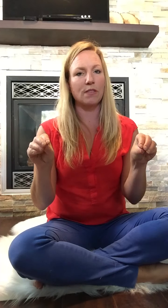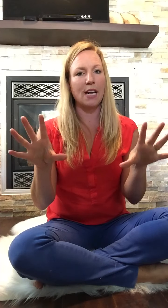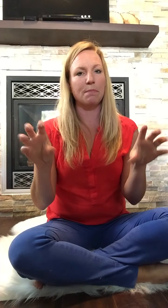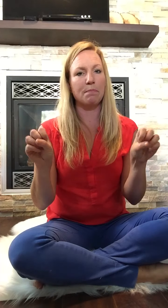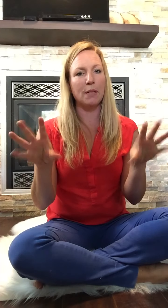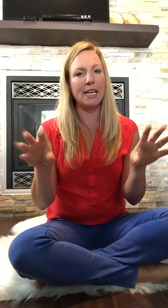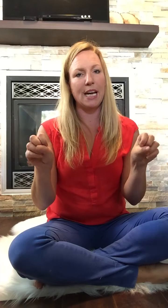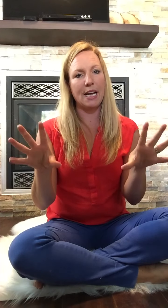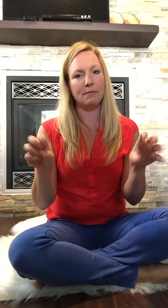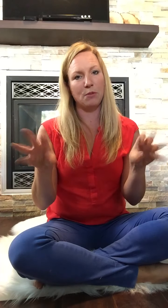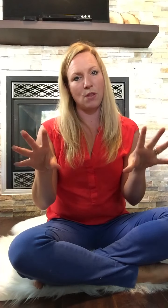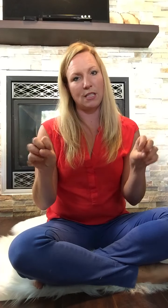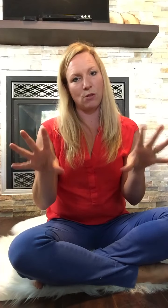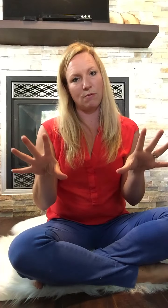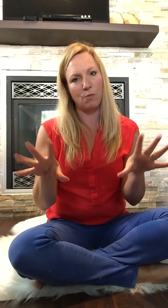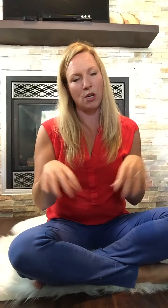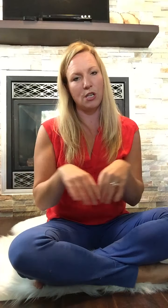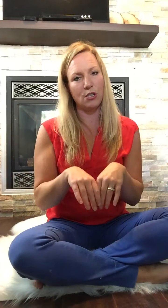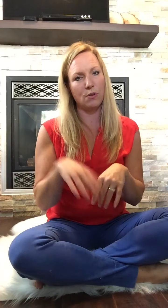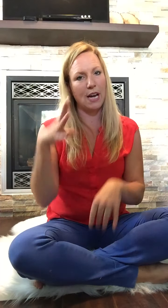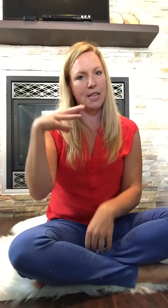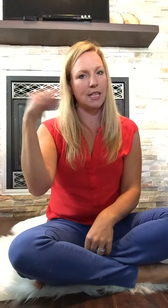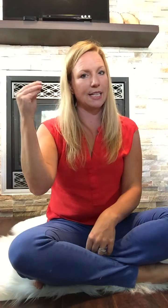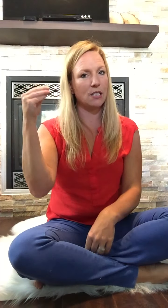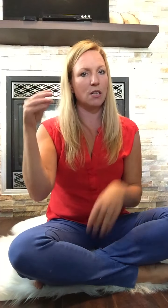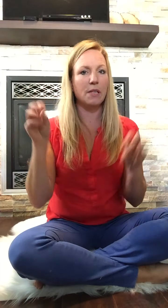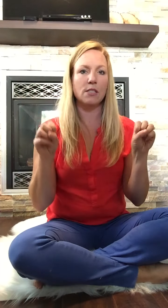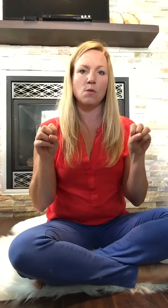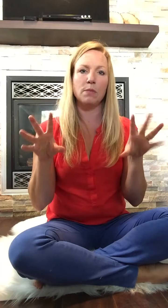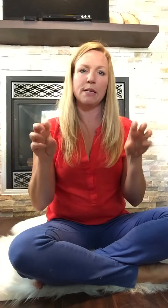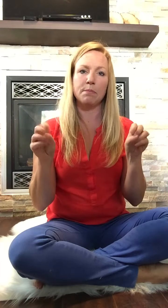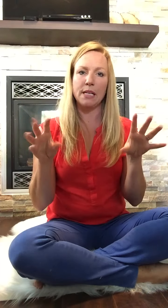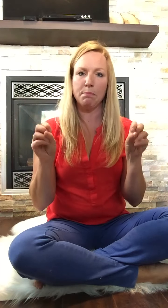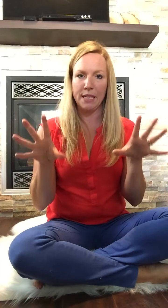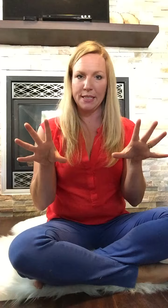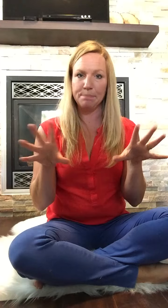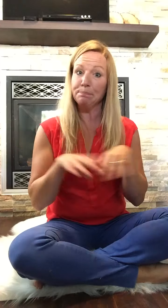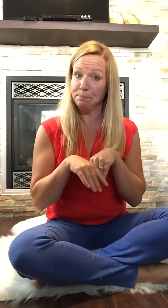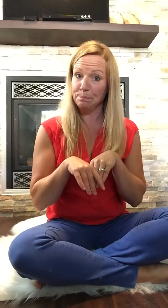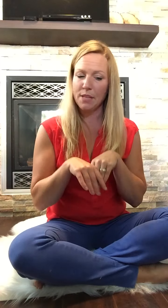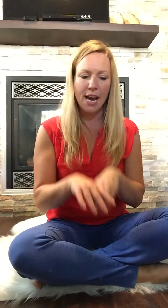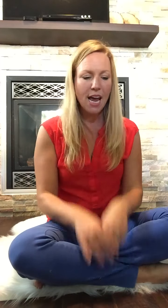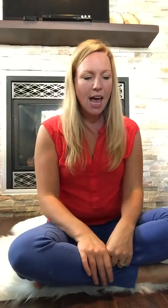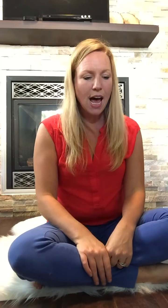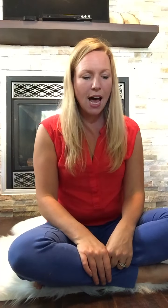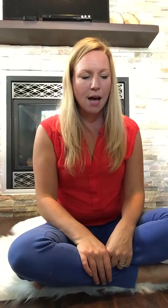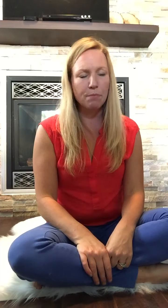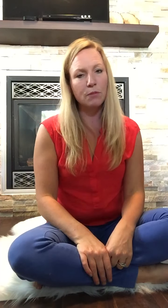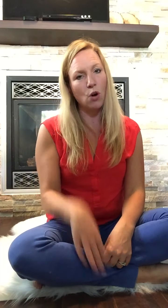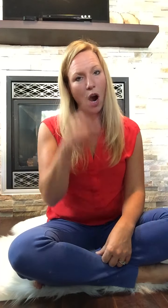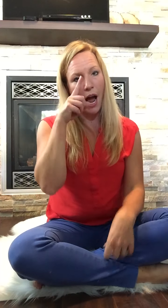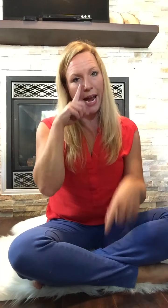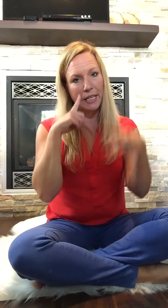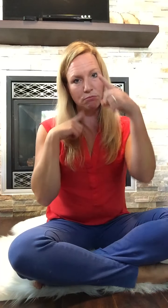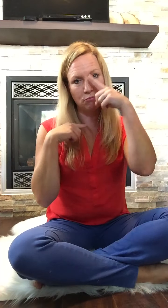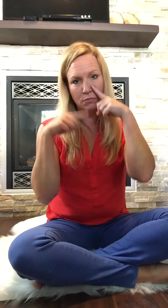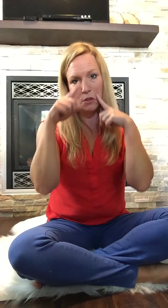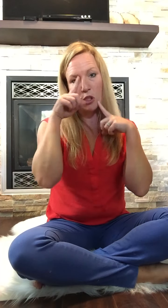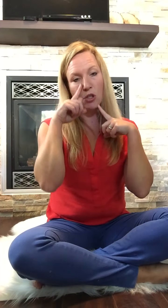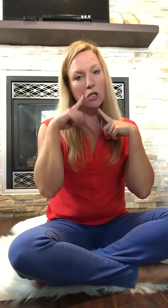like blinking. So that's sort of what we're going to do, okay? The lights on the bus go blink, blink, blink. Okay, cry, because there's going to